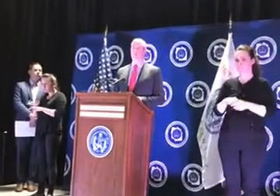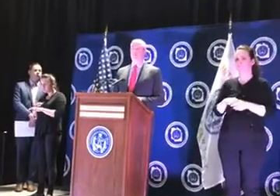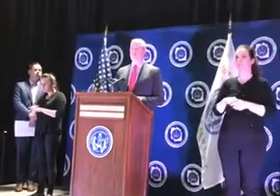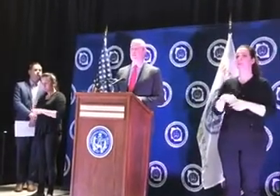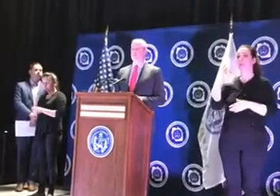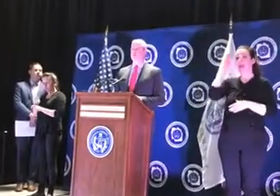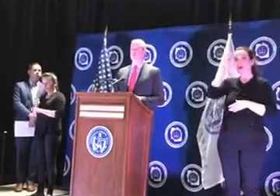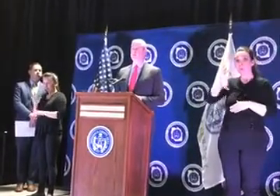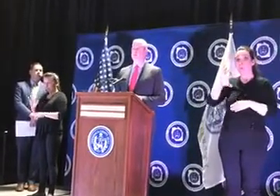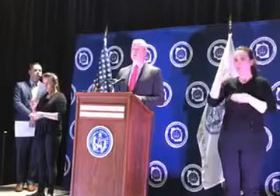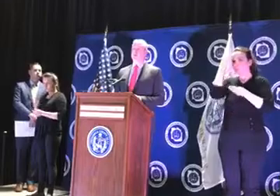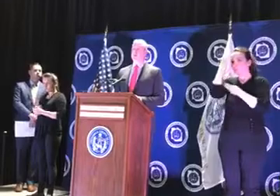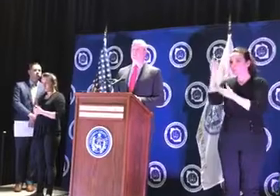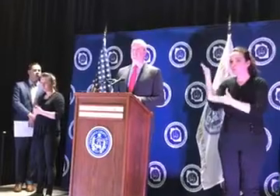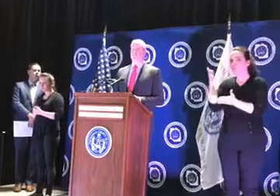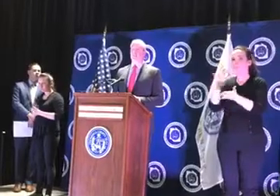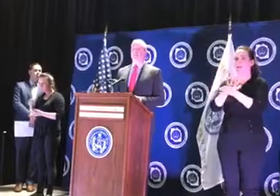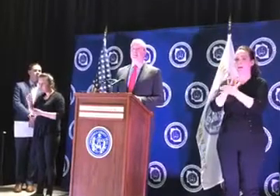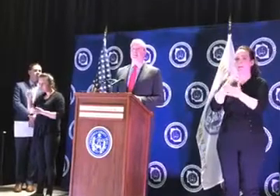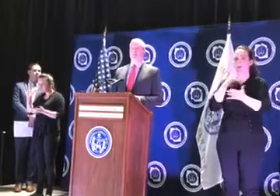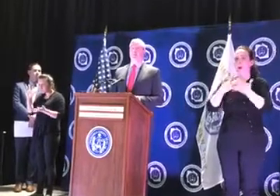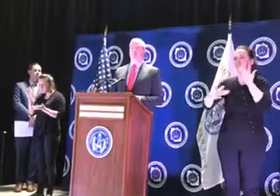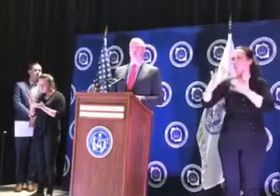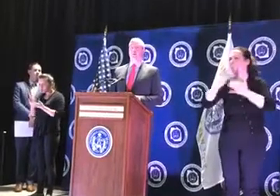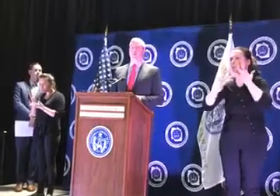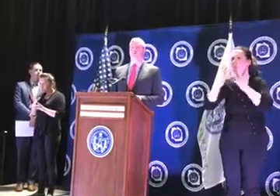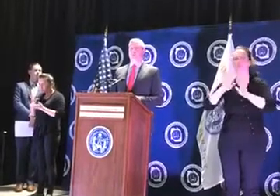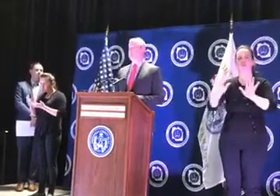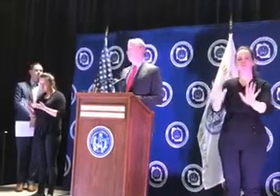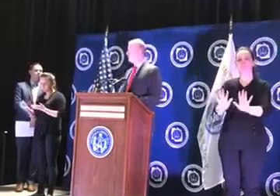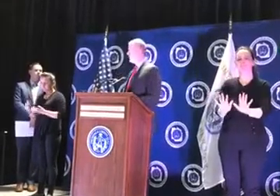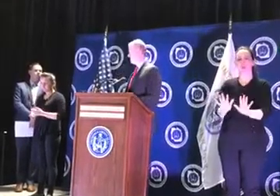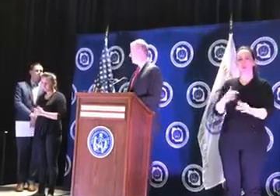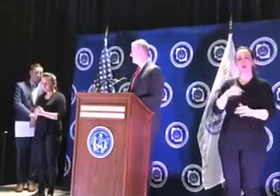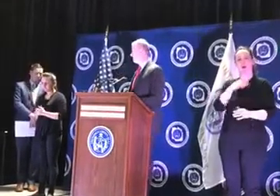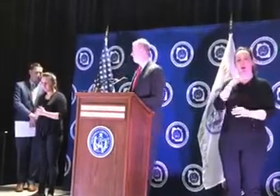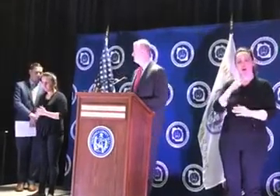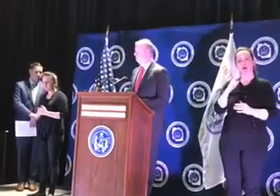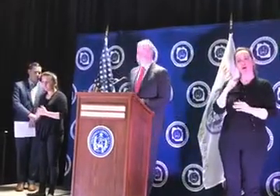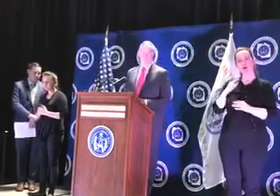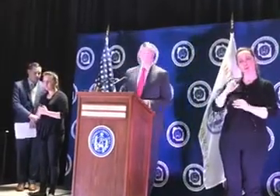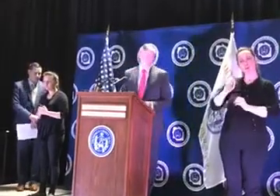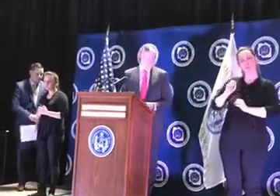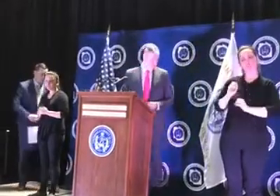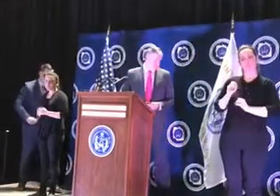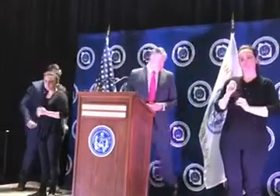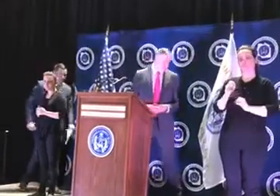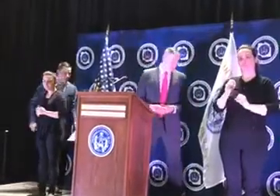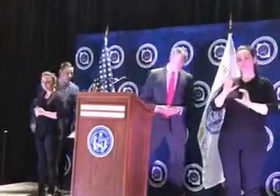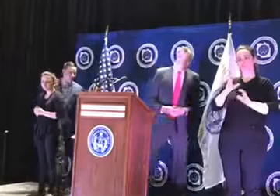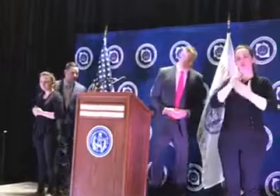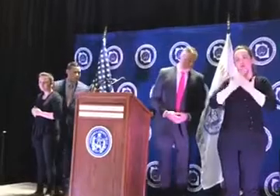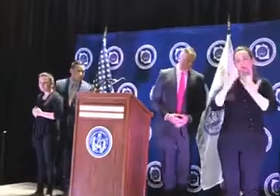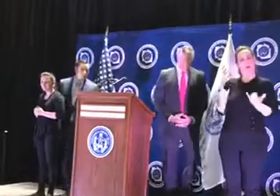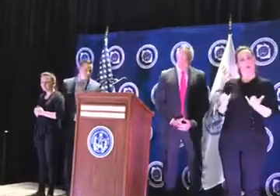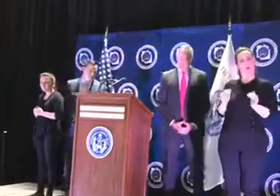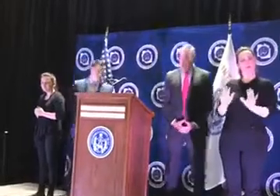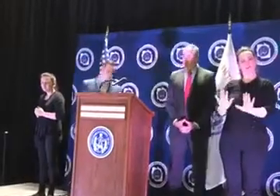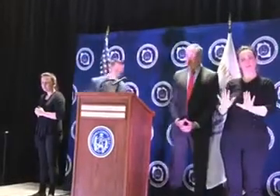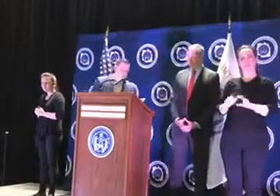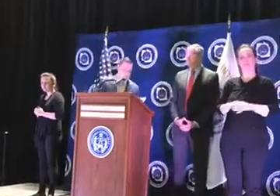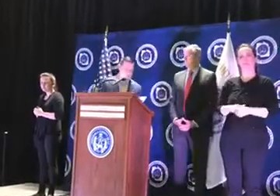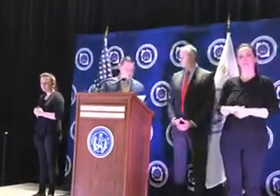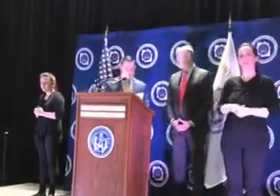we're trying to be very innovative in that way. And that's the update. Thanks, Doctor.